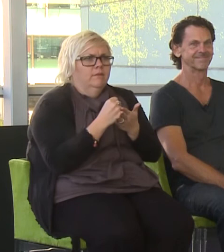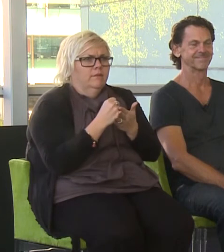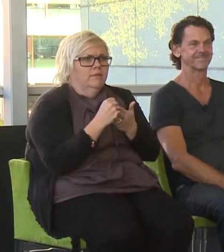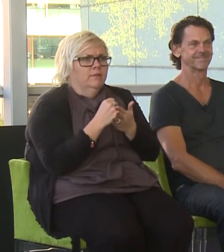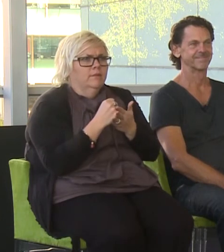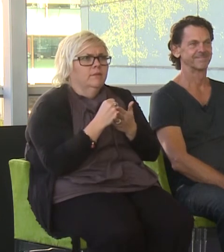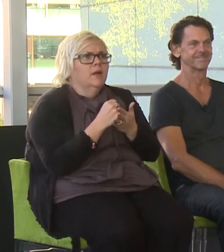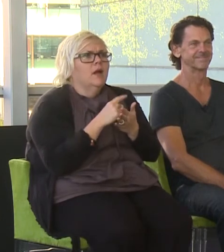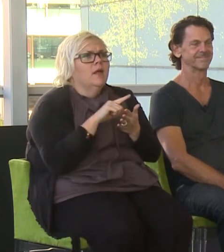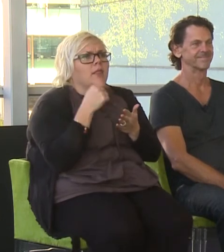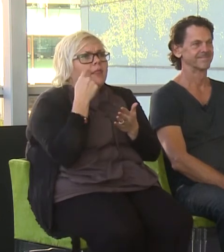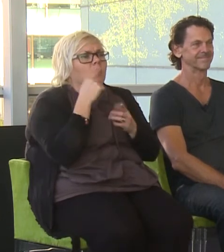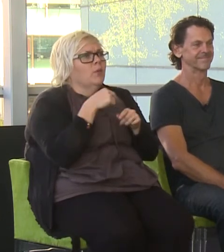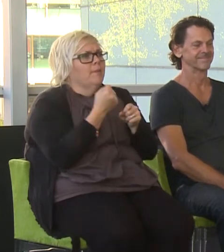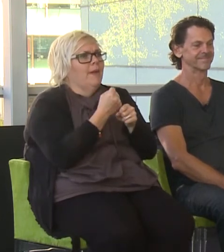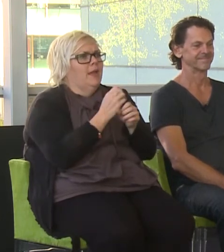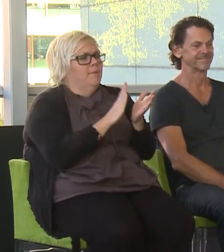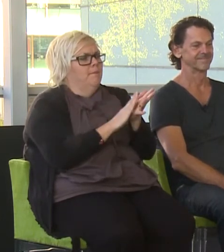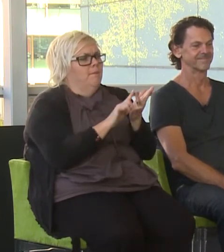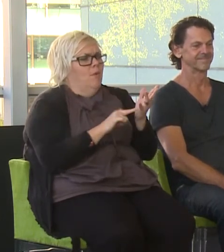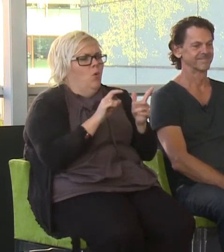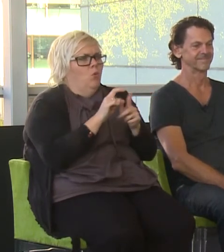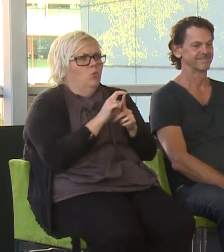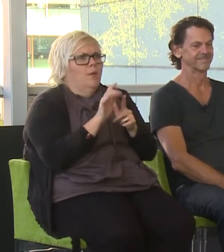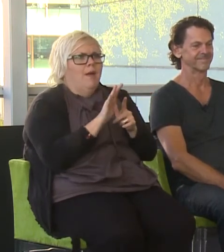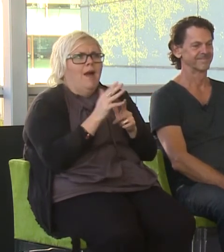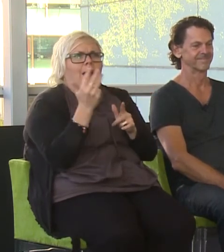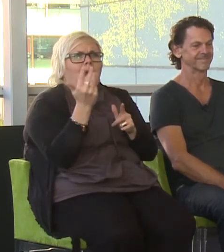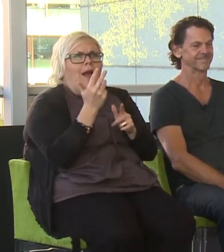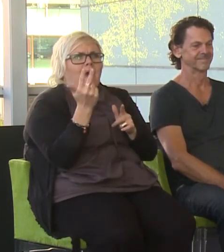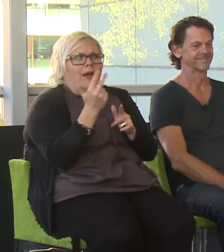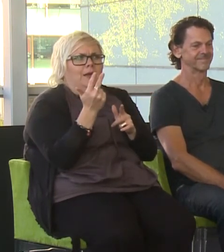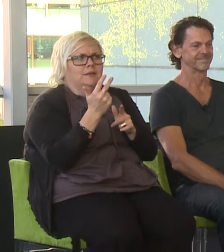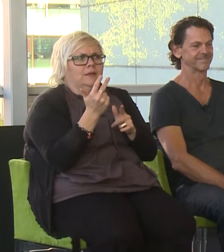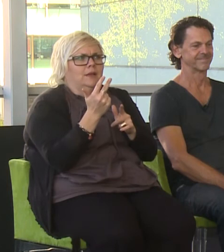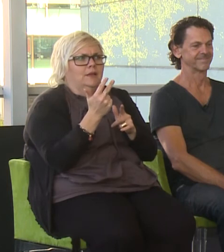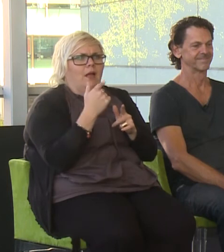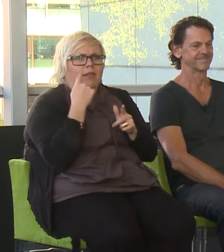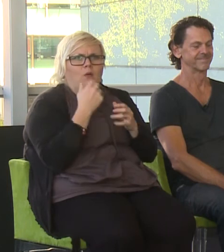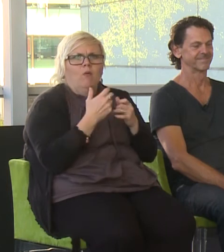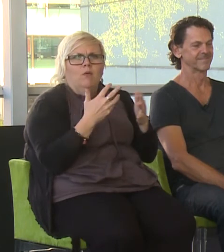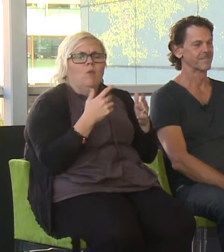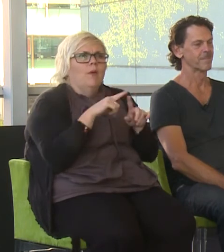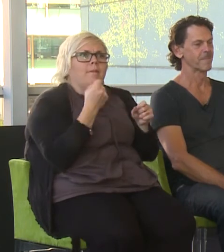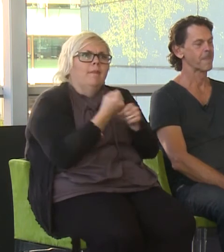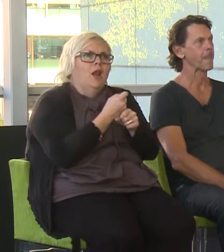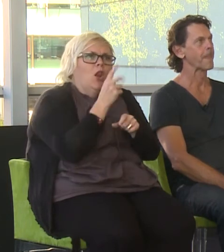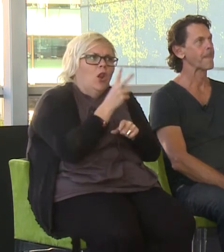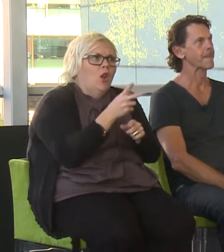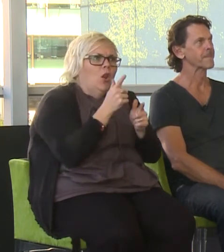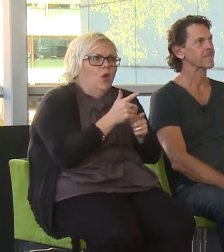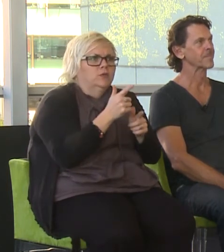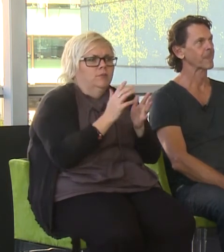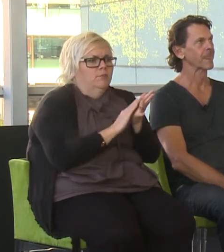I think we made around 18 Mjolnirs on this film. I think I kind of lost count, but we made a lot and